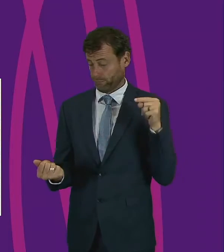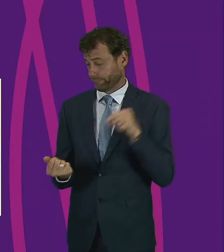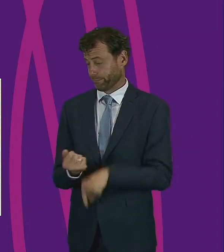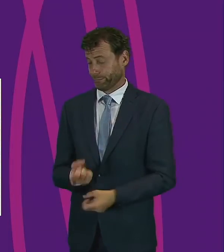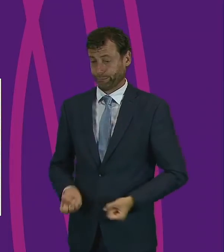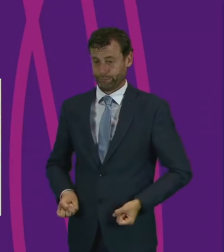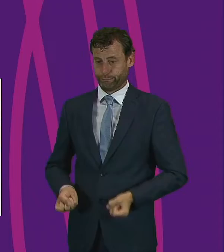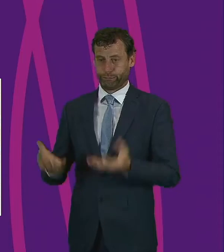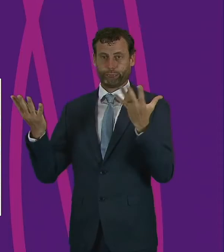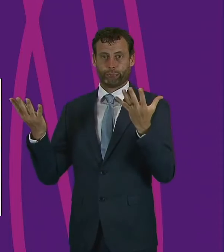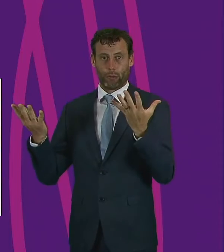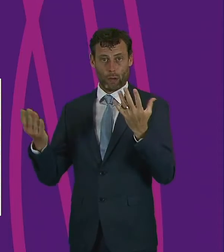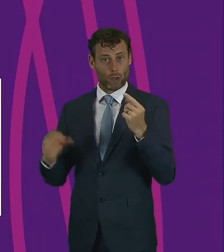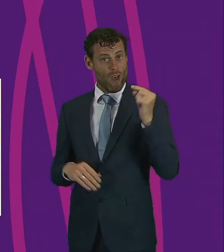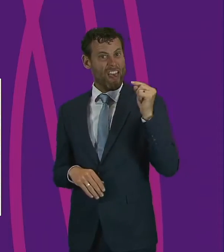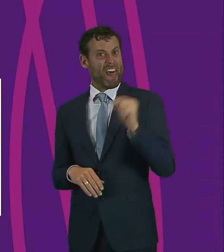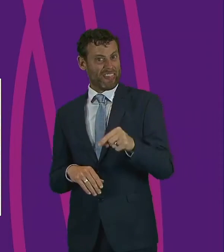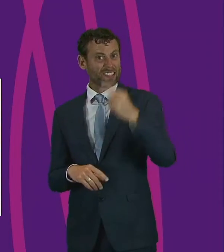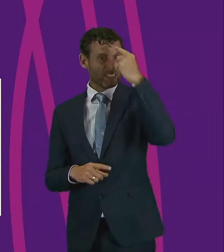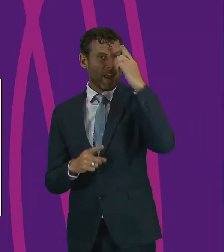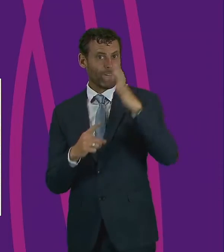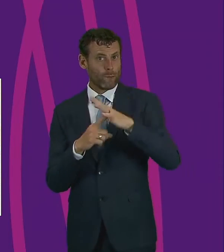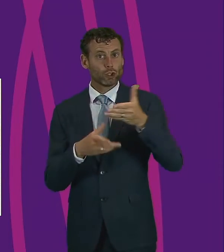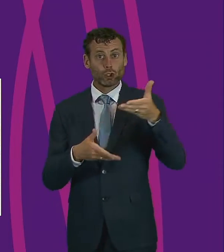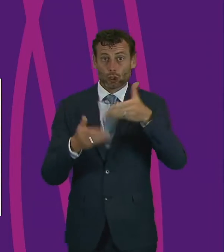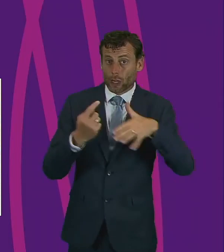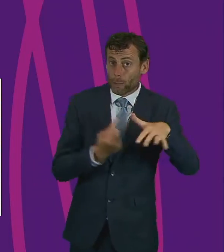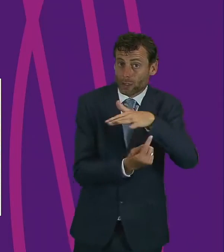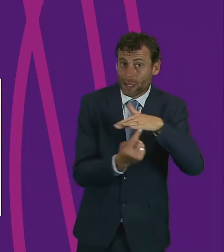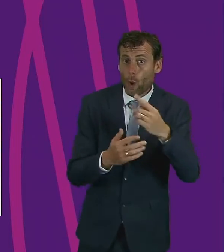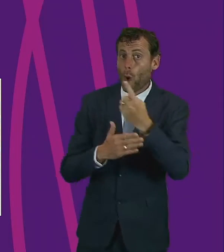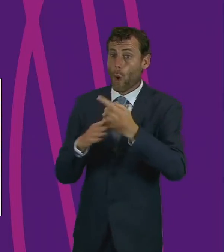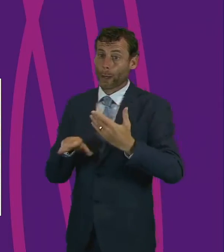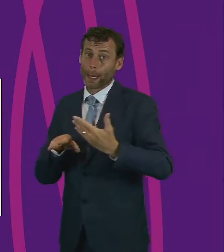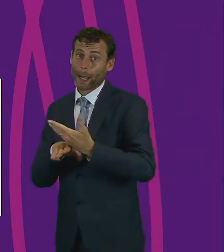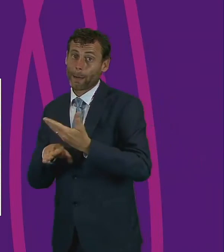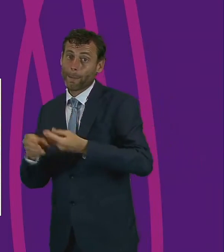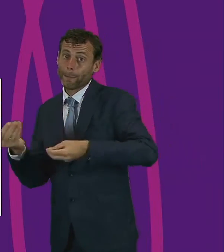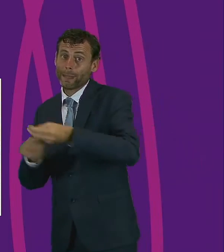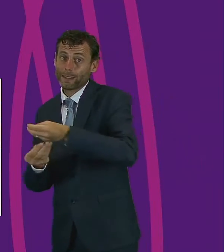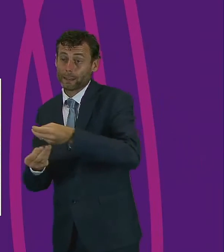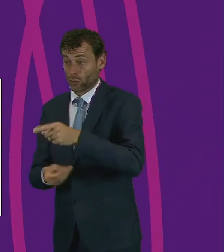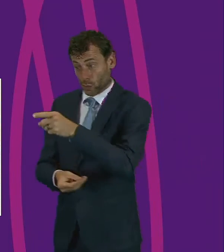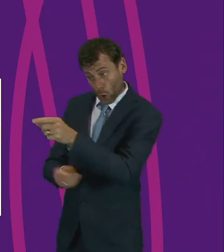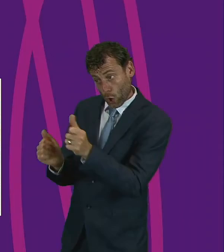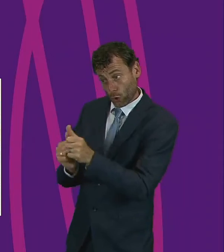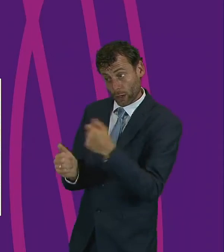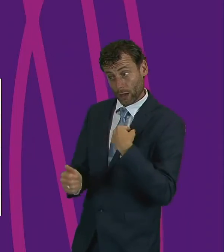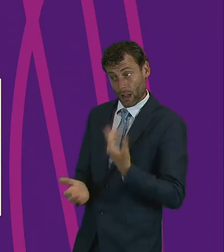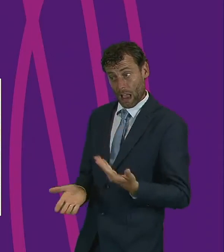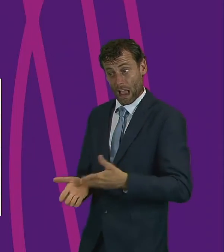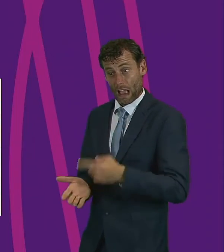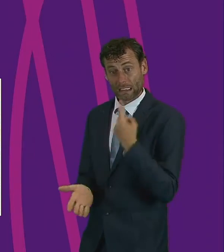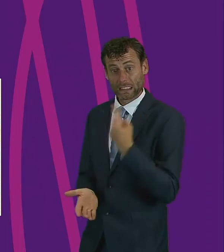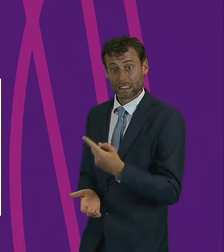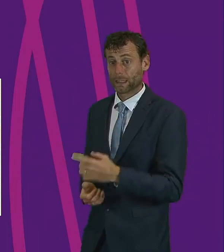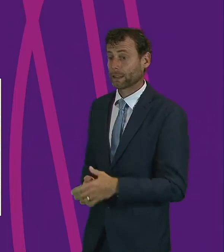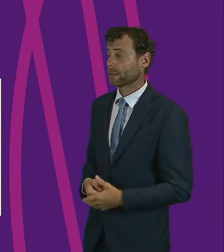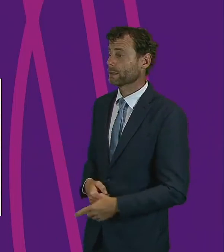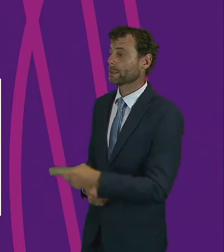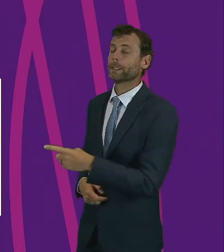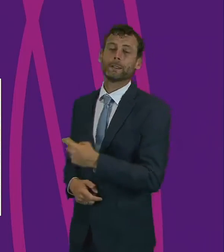fact that this is an issue that will affect the charitable sector as well as the private sector. I wonder if she would agree with that point. Fiona Hislop. And I'm